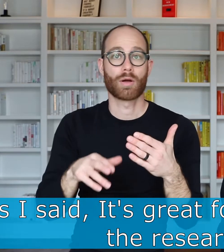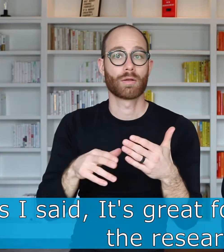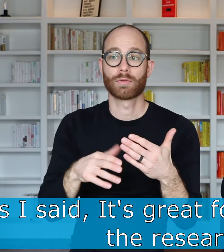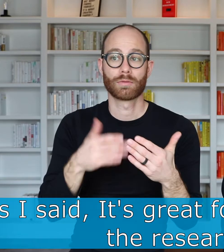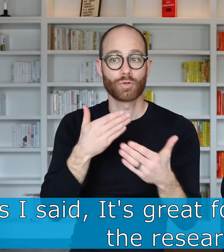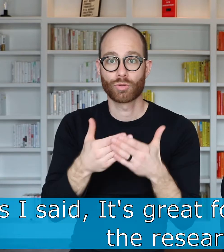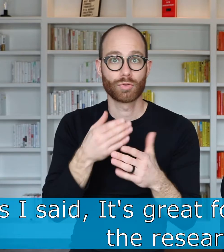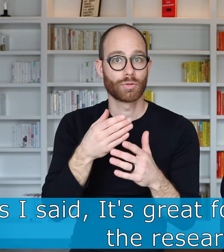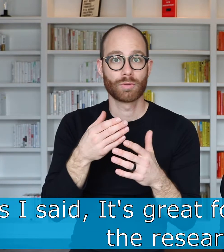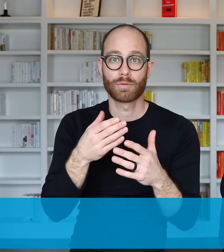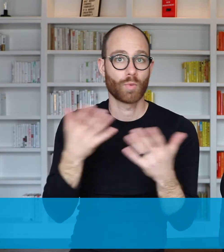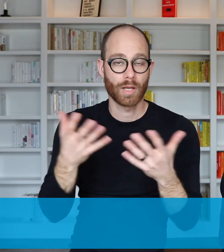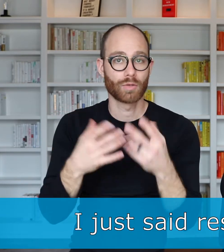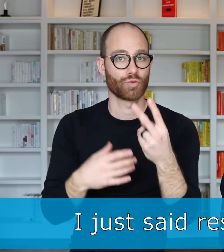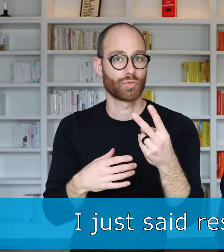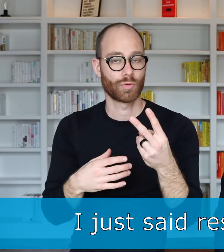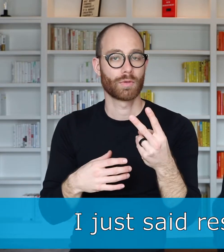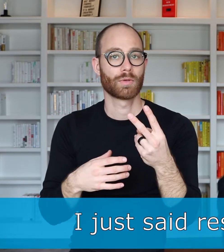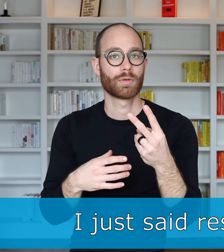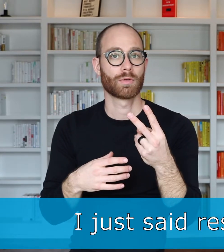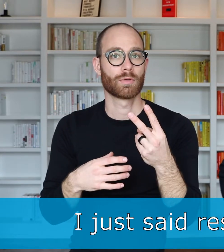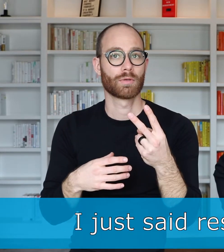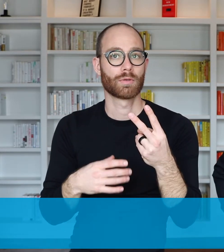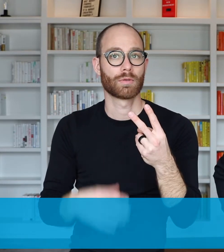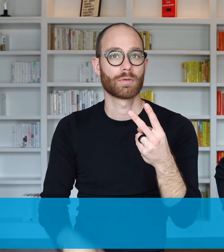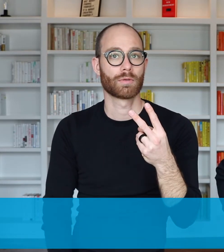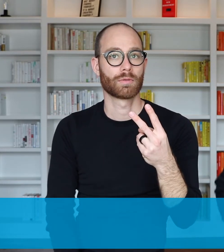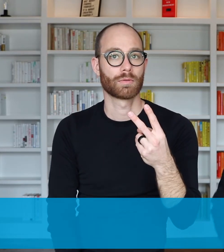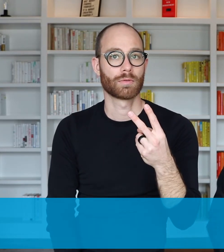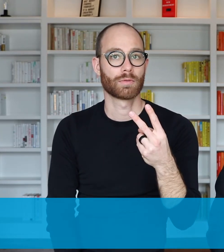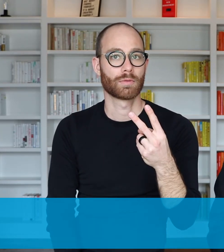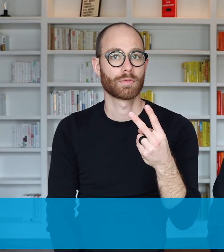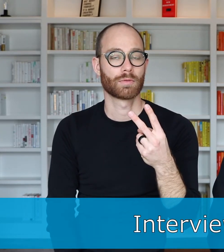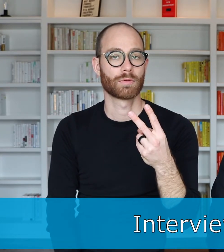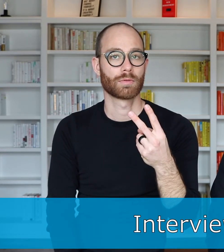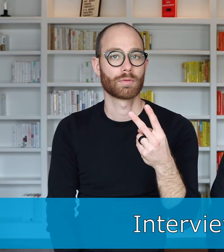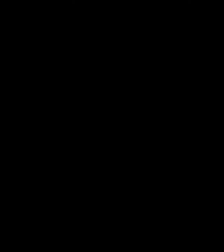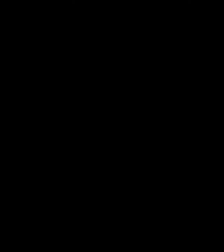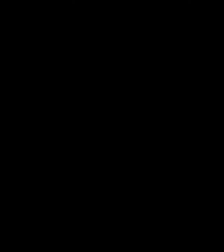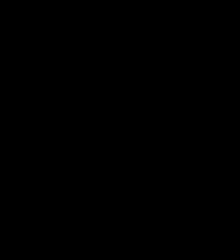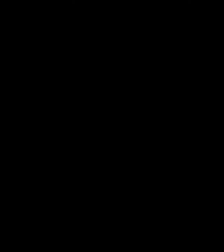both you and the researcher. I just said researcher. Interviewer.